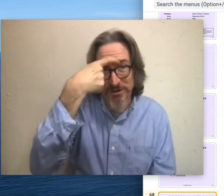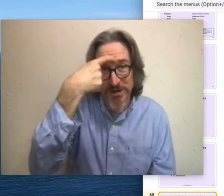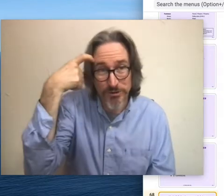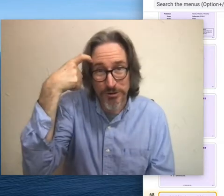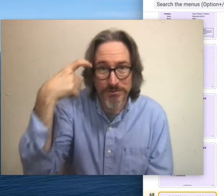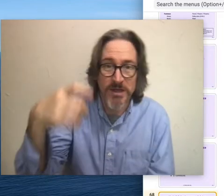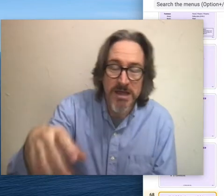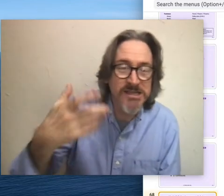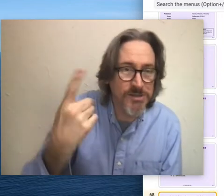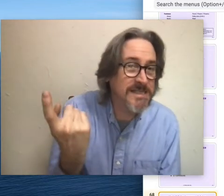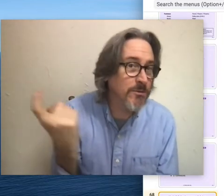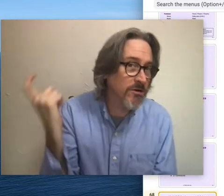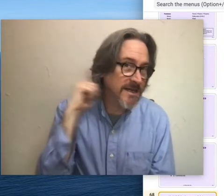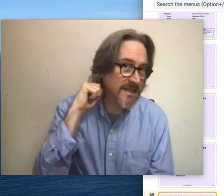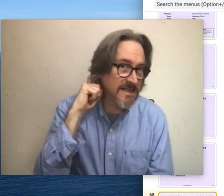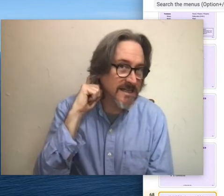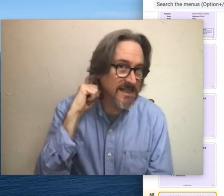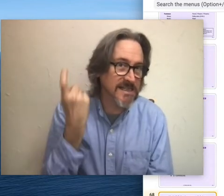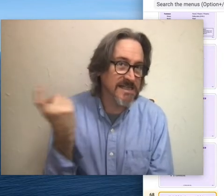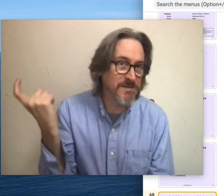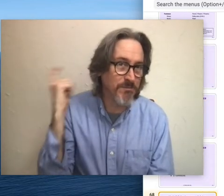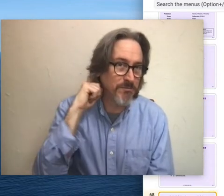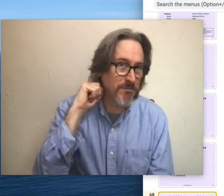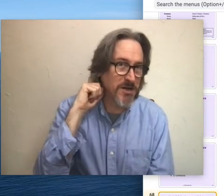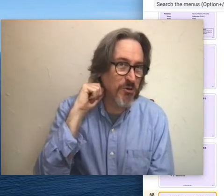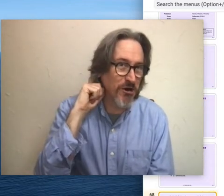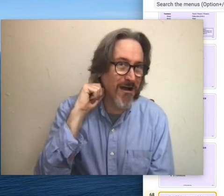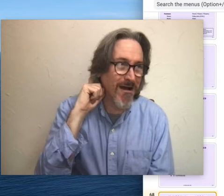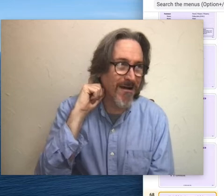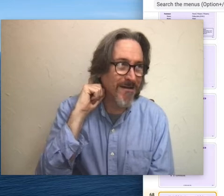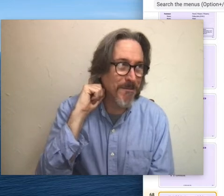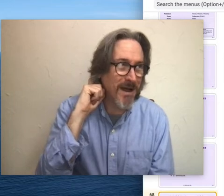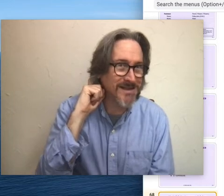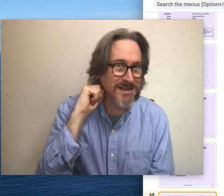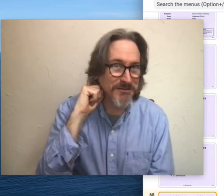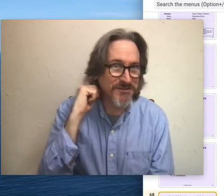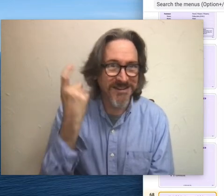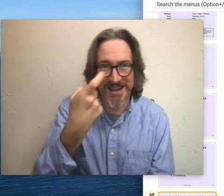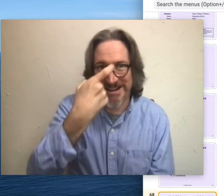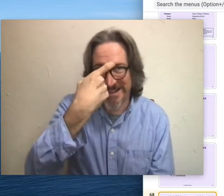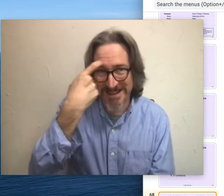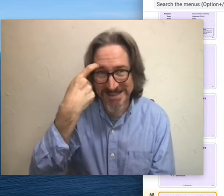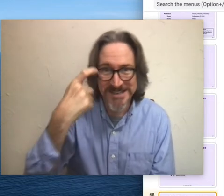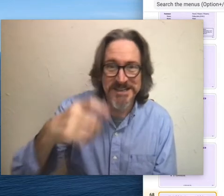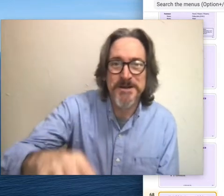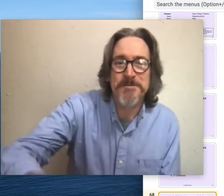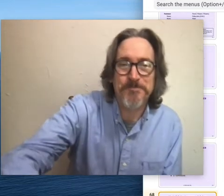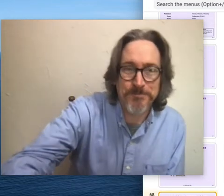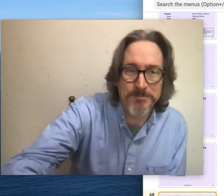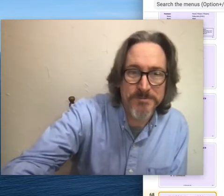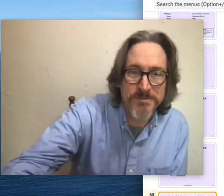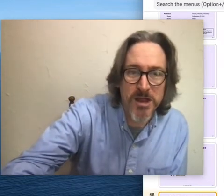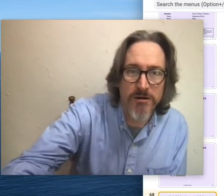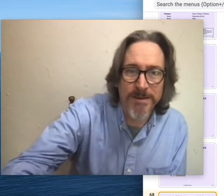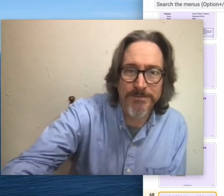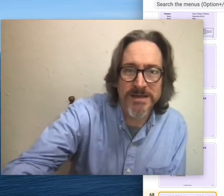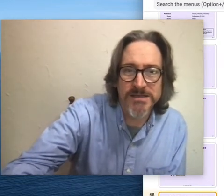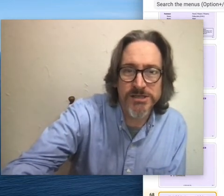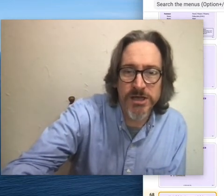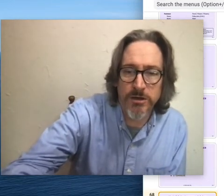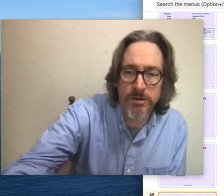So it's a similar idea to this. This is much more positive than this. All